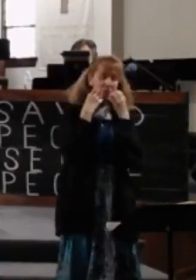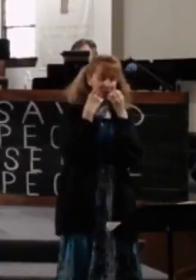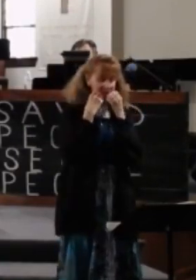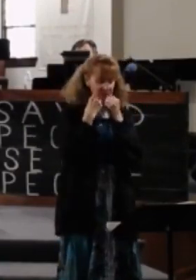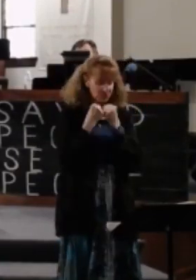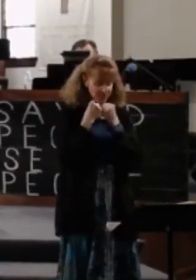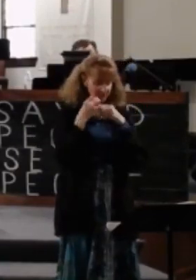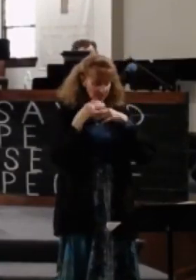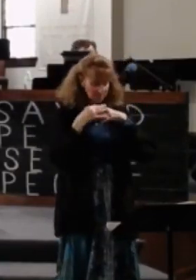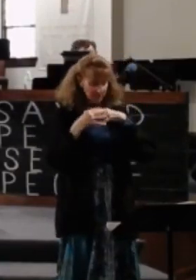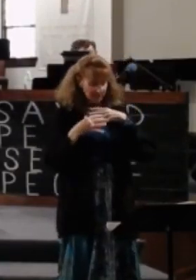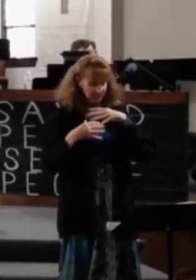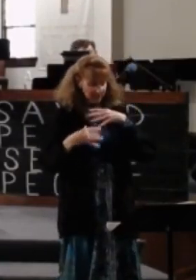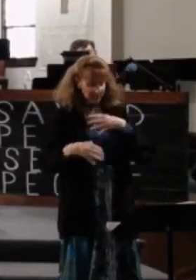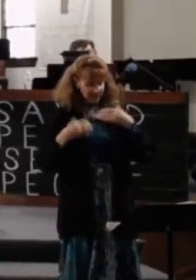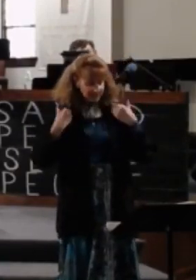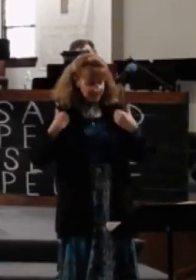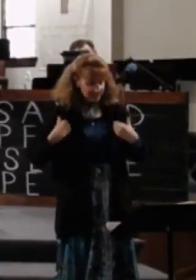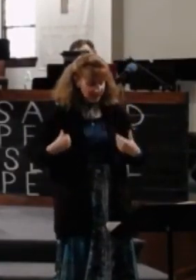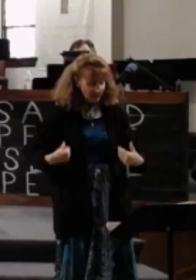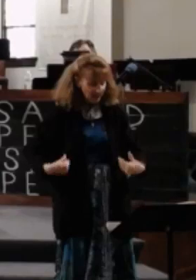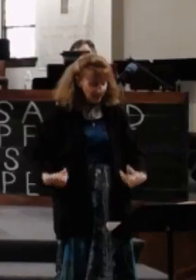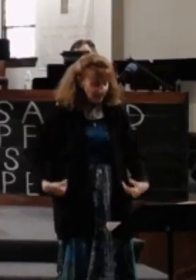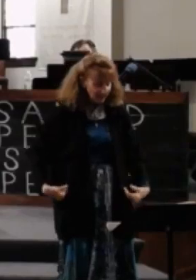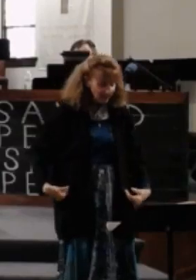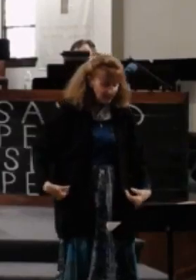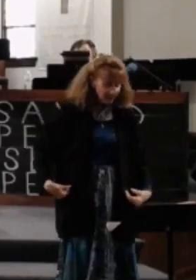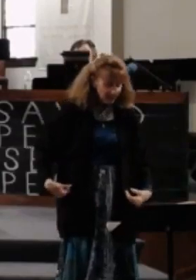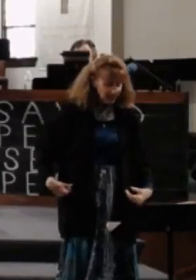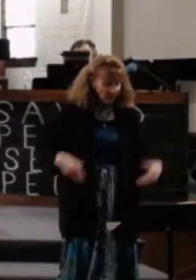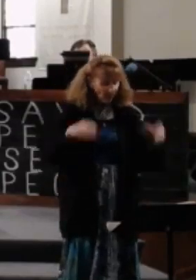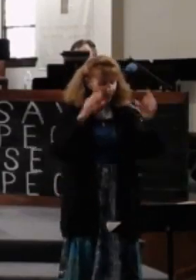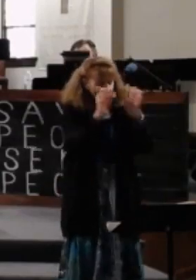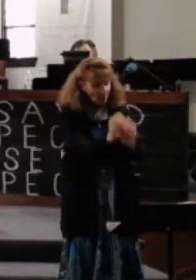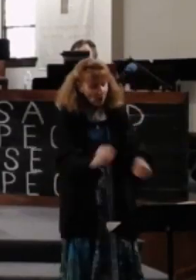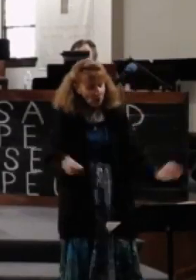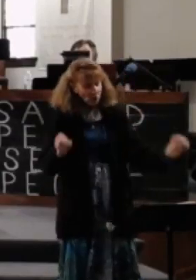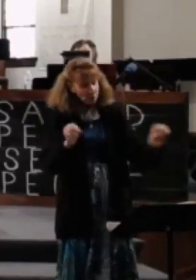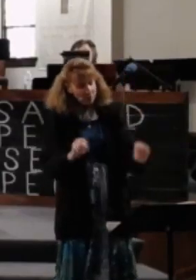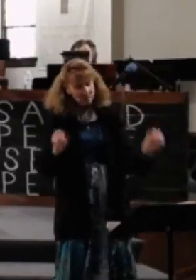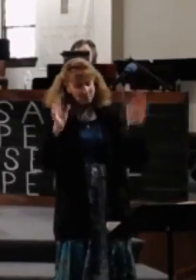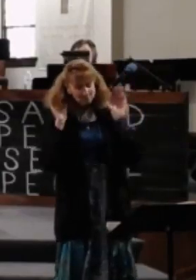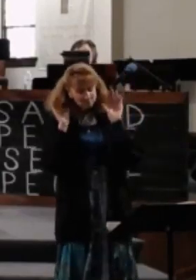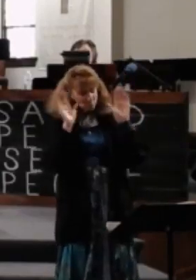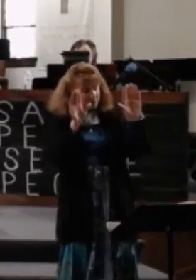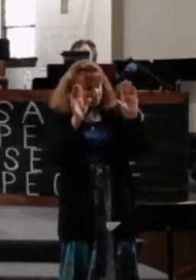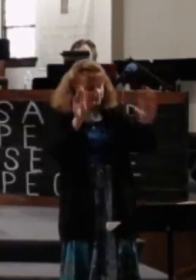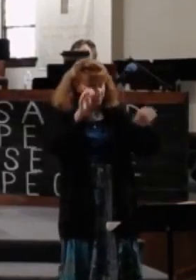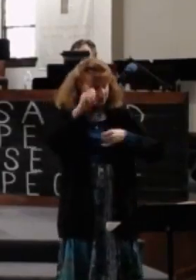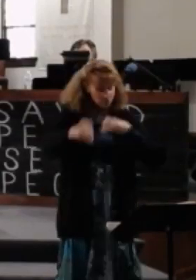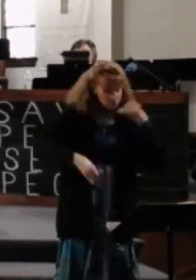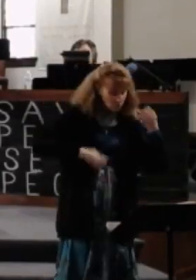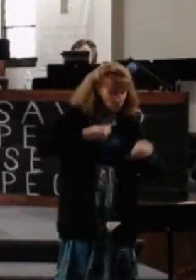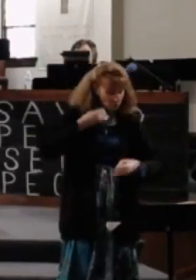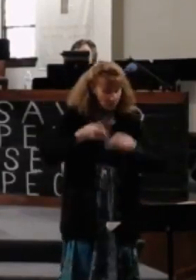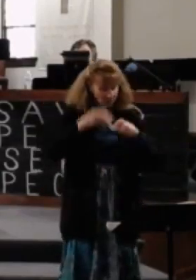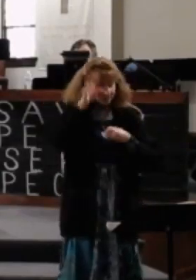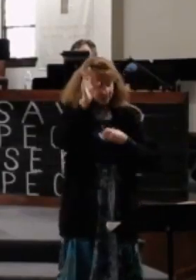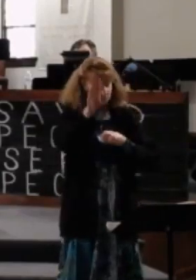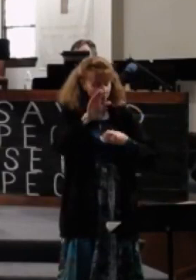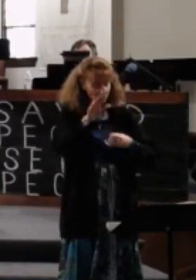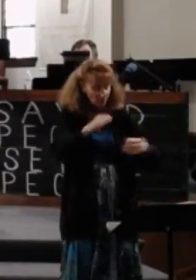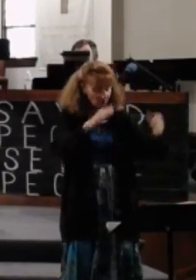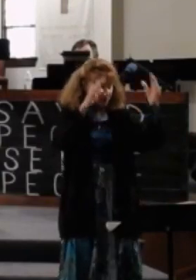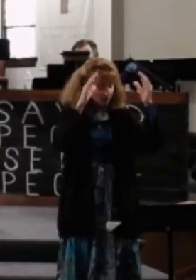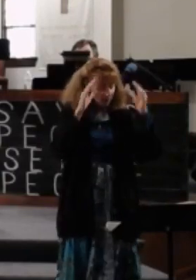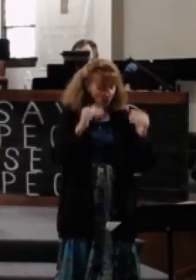precious bleeding side. Oh, the pure delight of a single